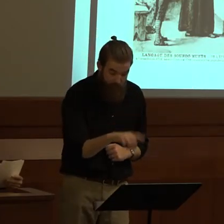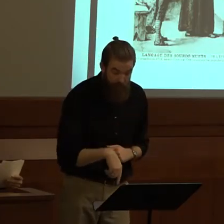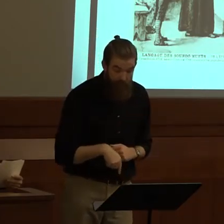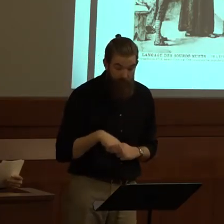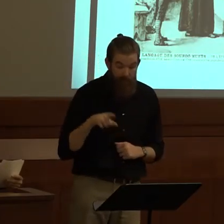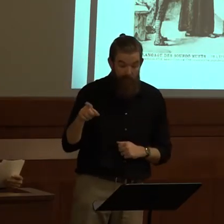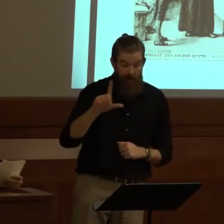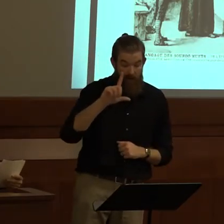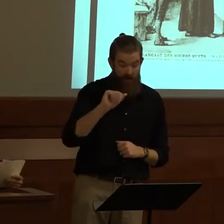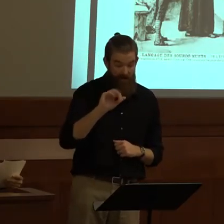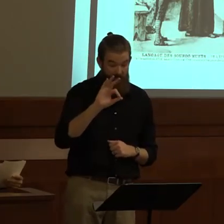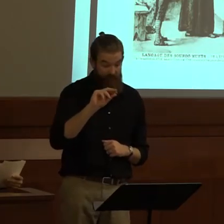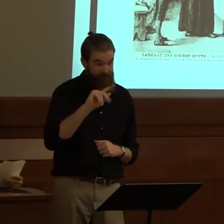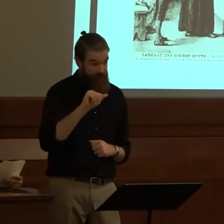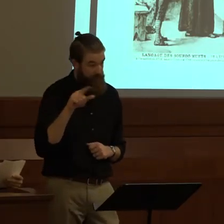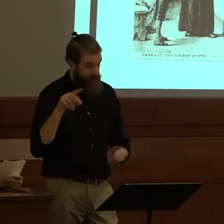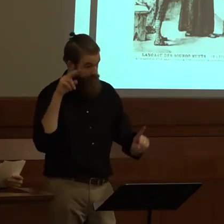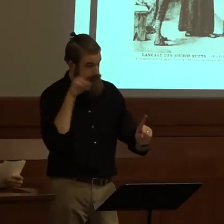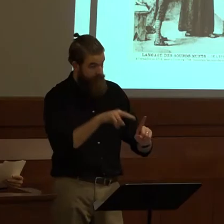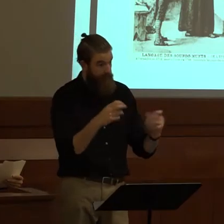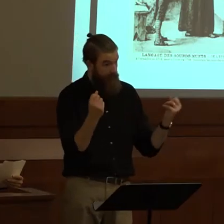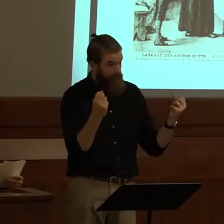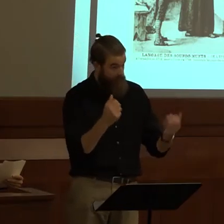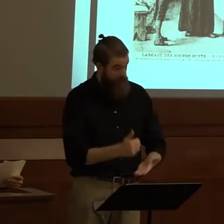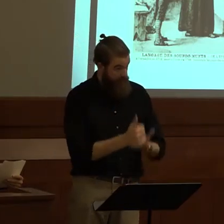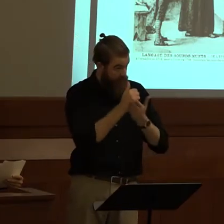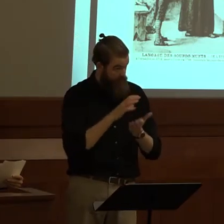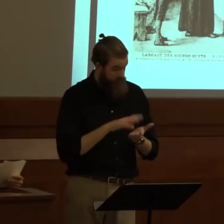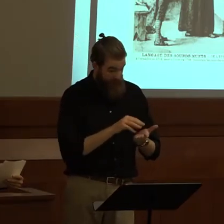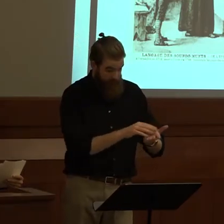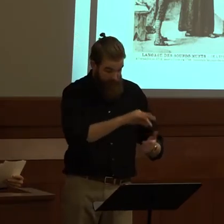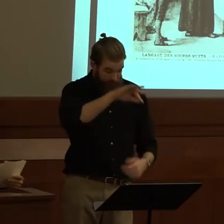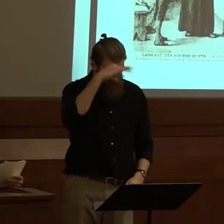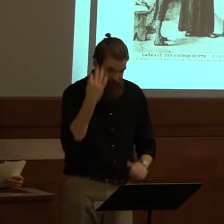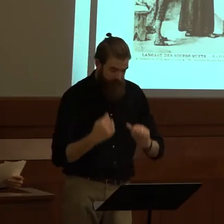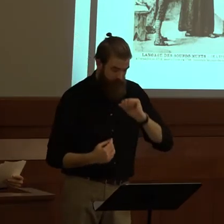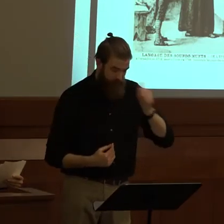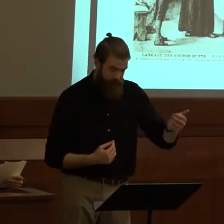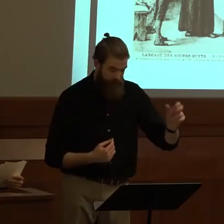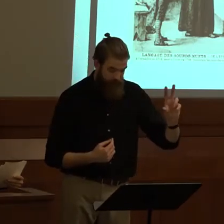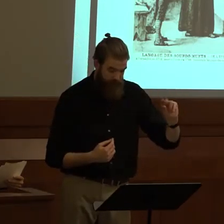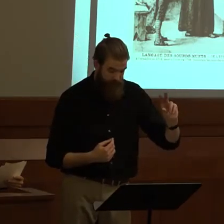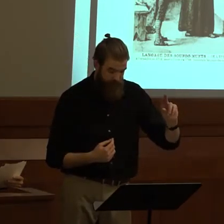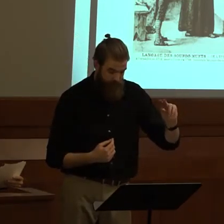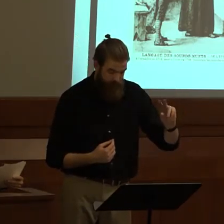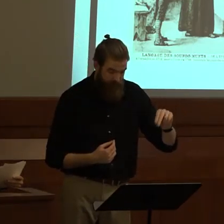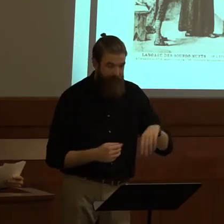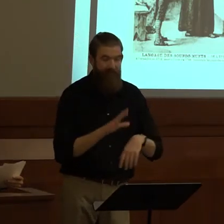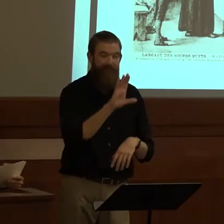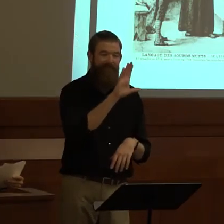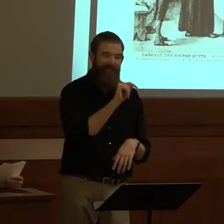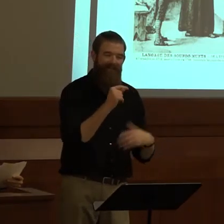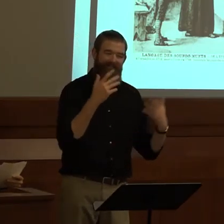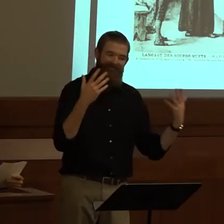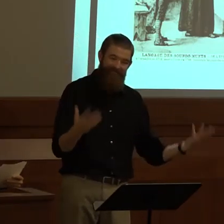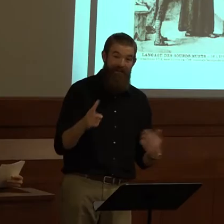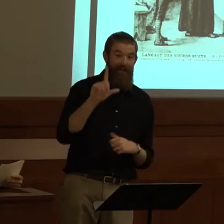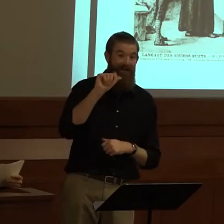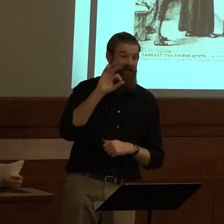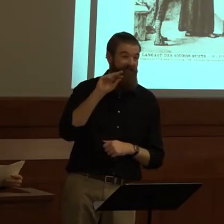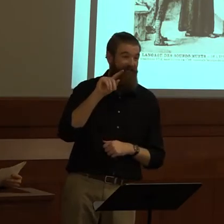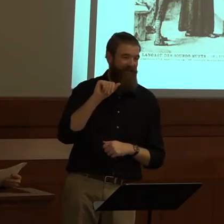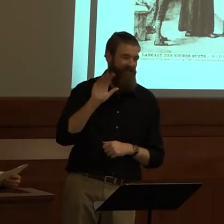for learning French language, but without La Fonta's privileged childhood and private tutoring well into adulthood, many